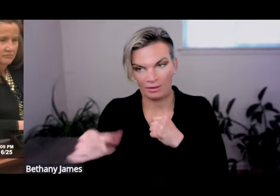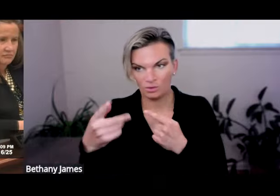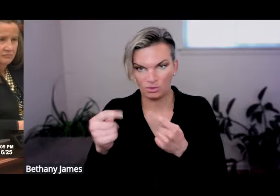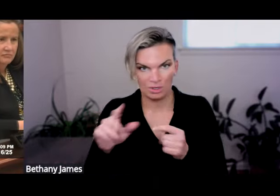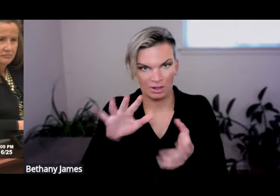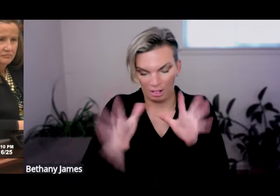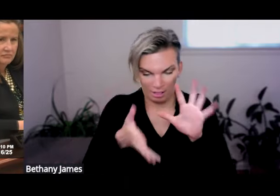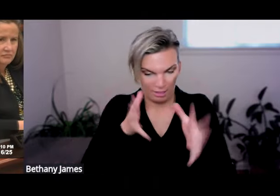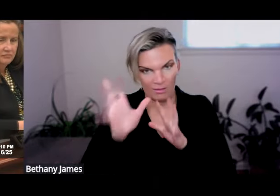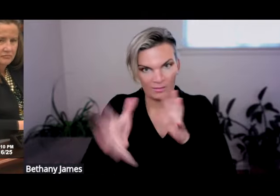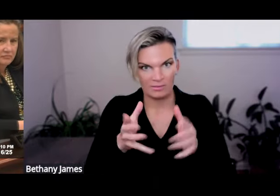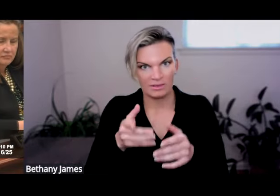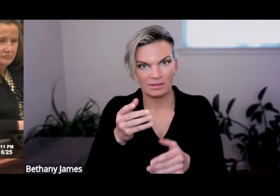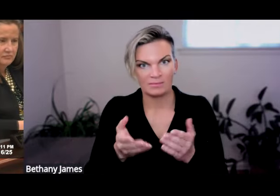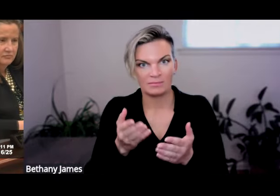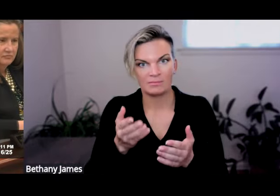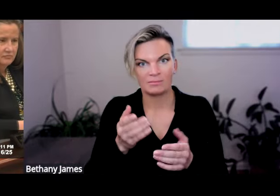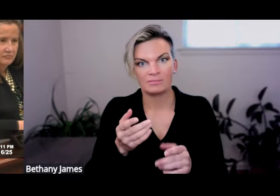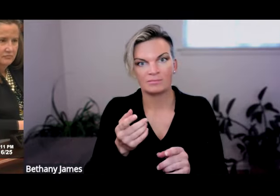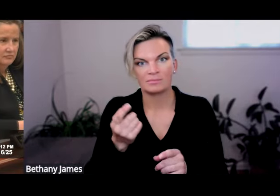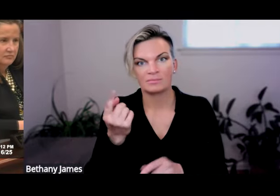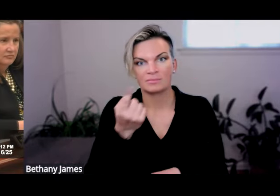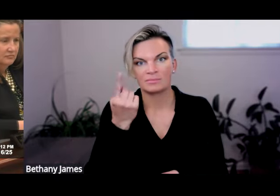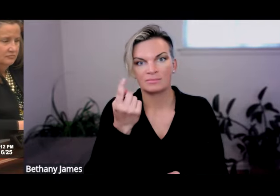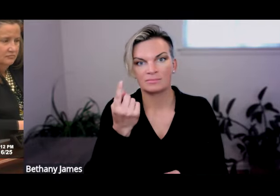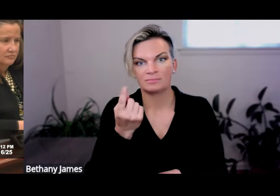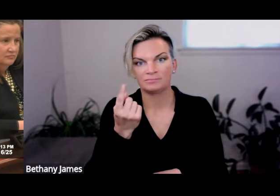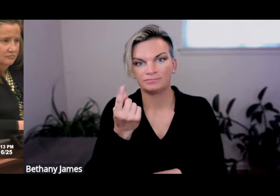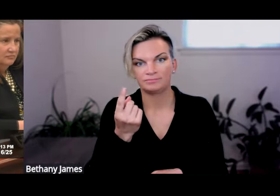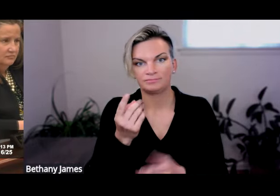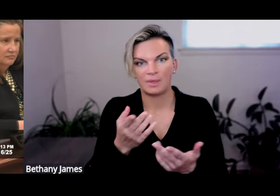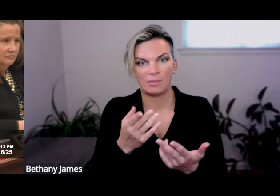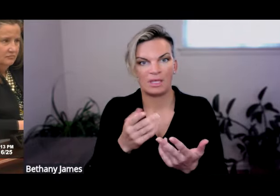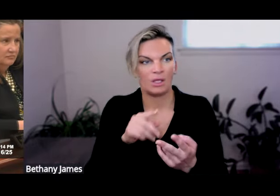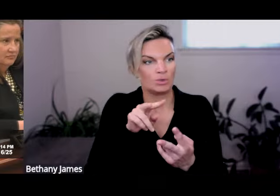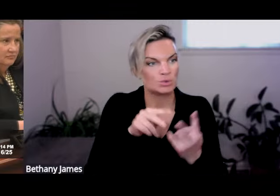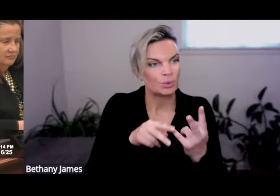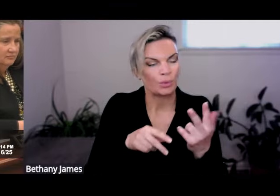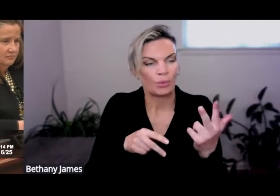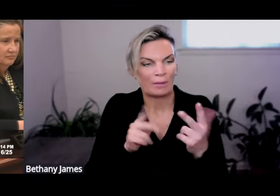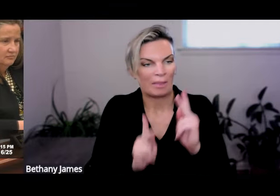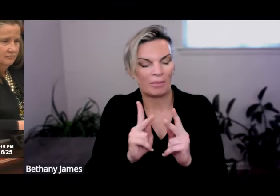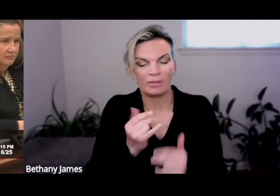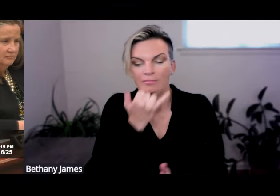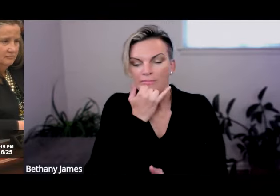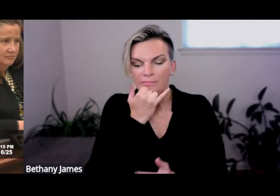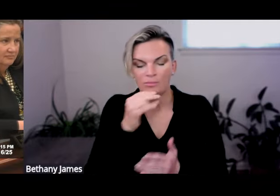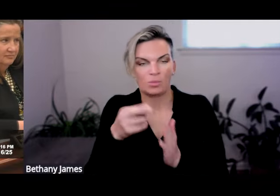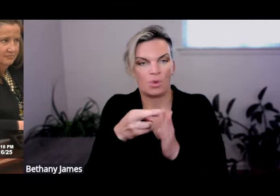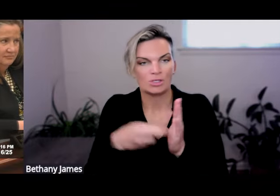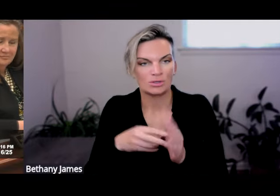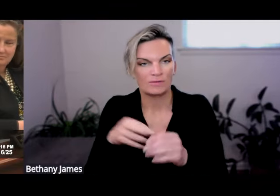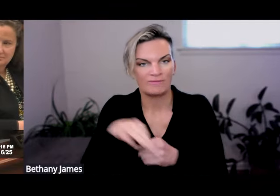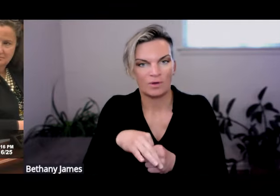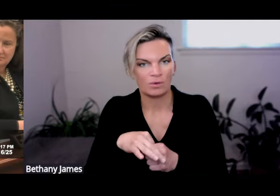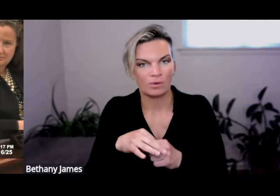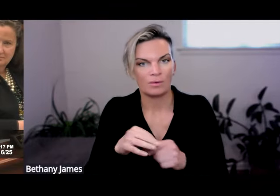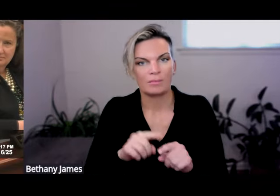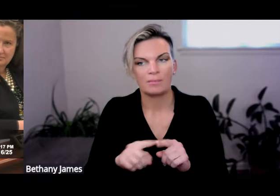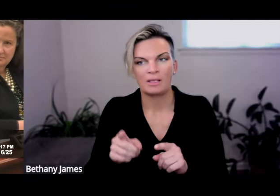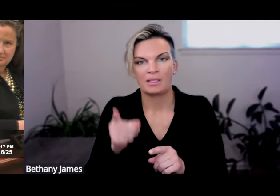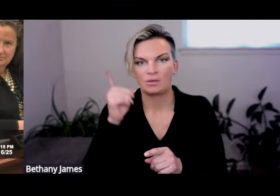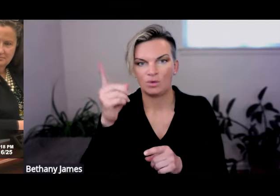3 people who may have mistakenly registered to vote. But you're having 2 different eligibility standards.